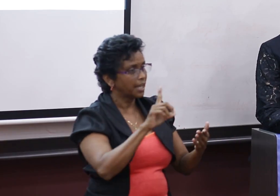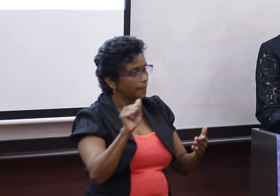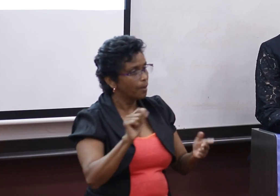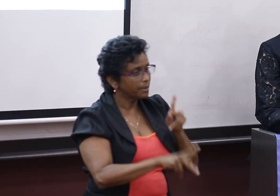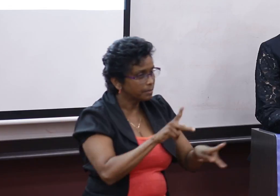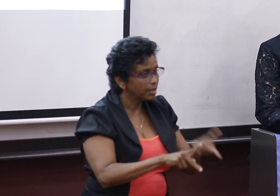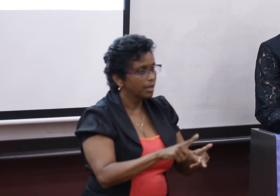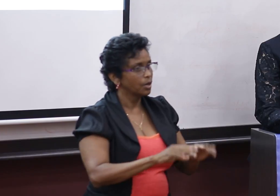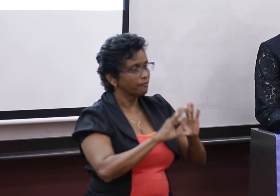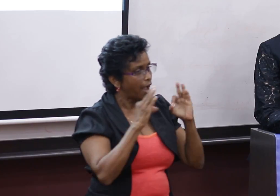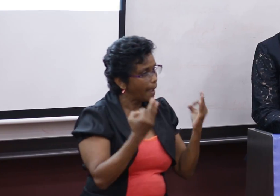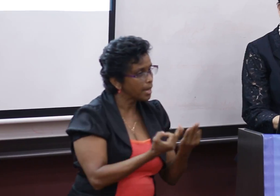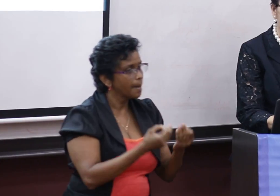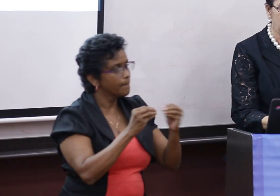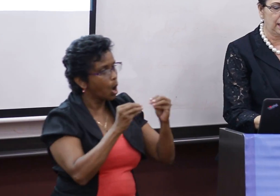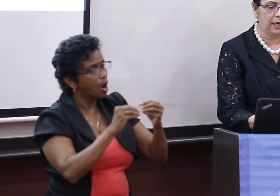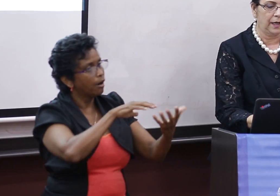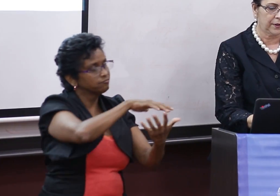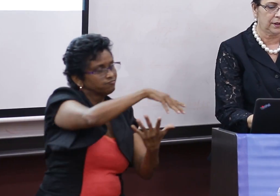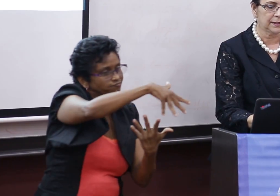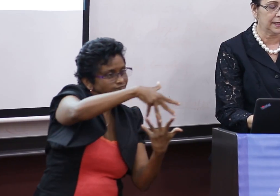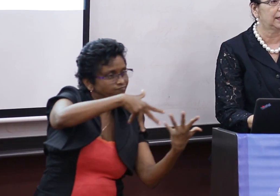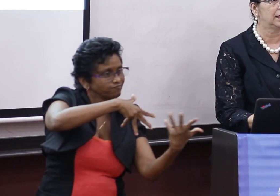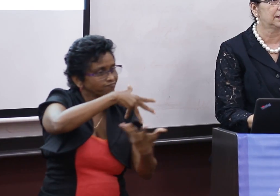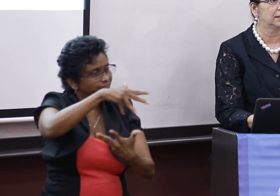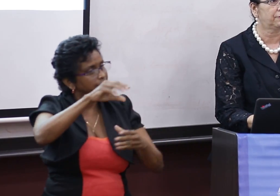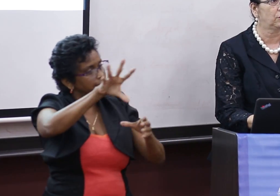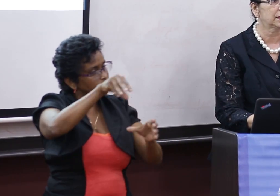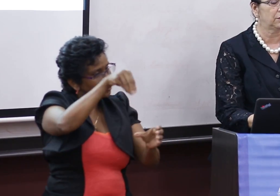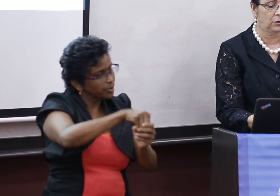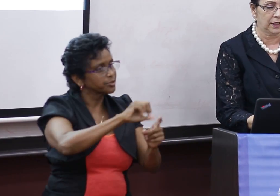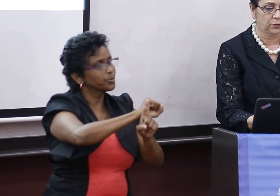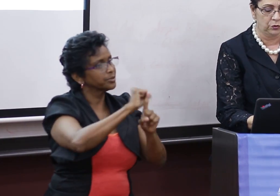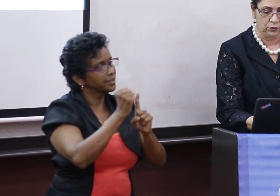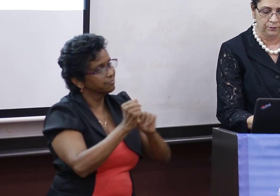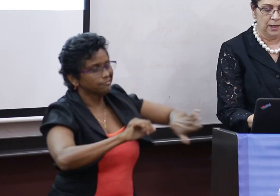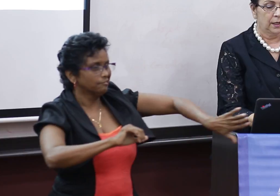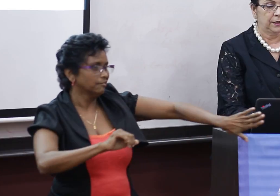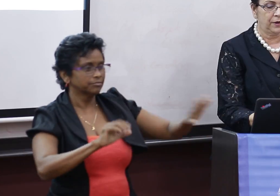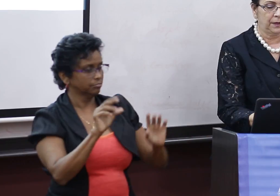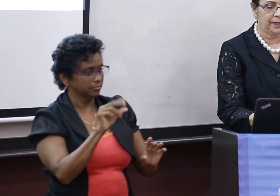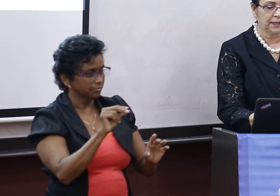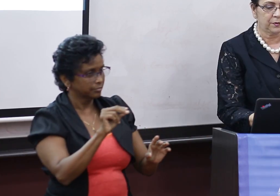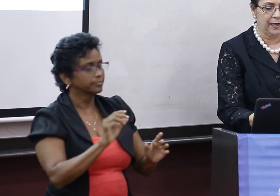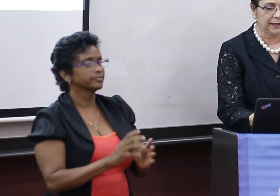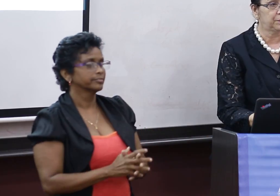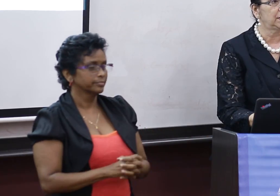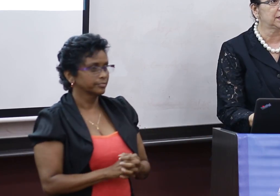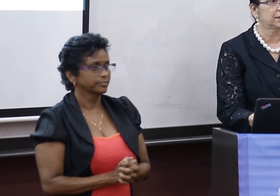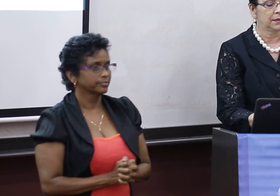that they have. And finally, maintain ethical standards, of course, in all that we do. Develop links